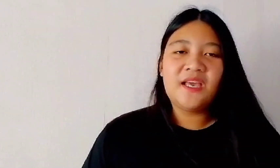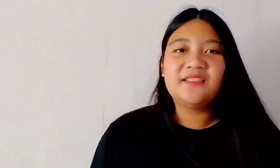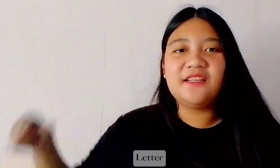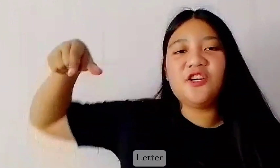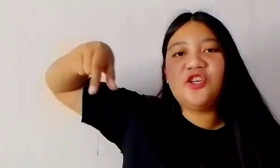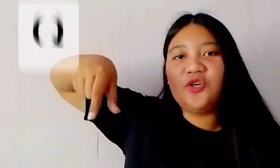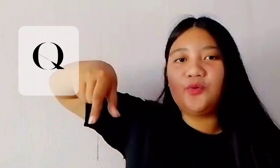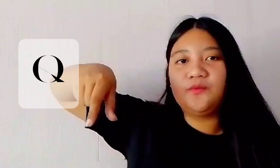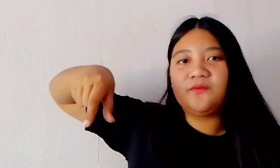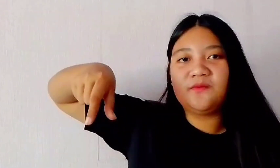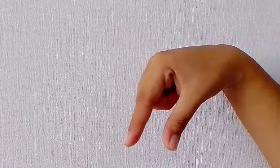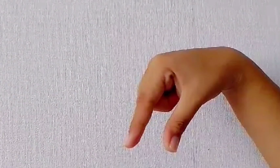Letter Q.